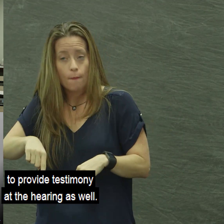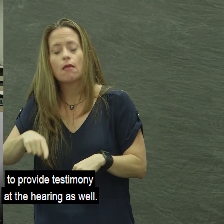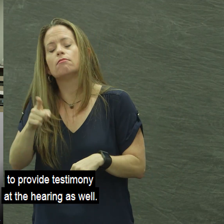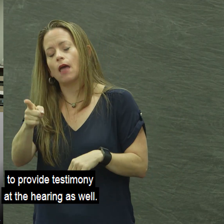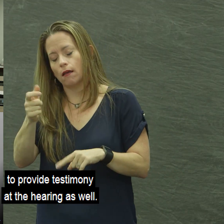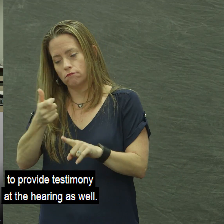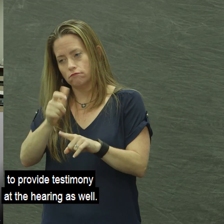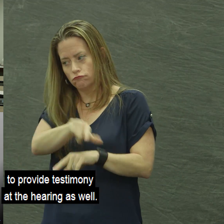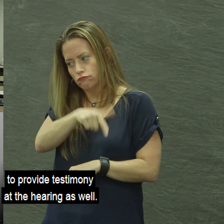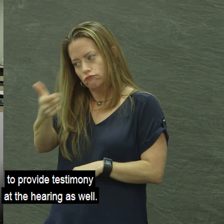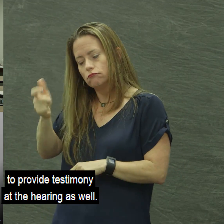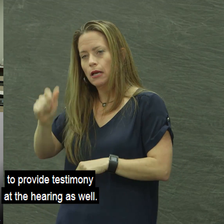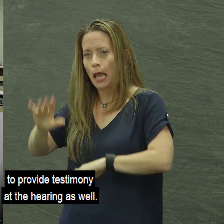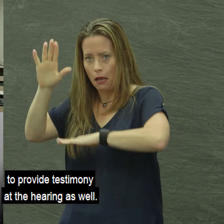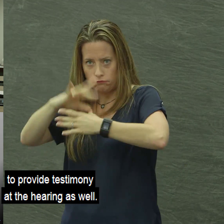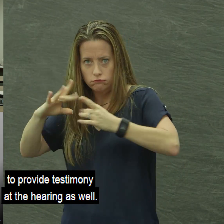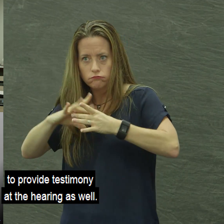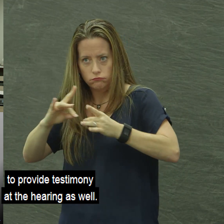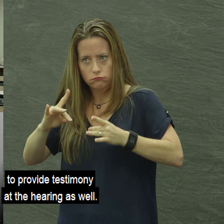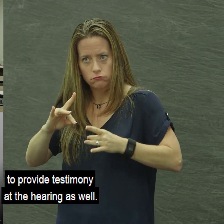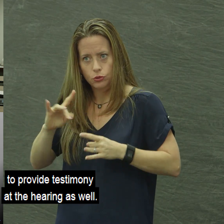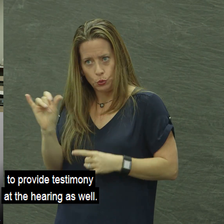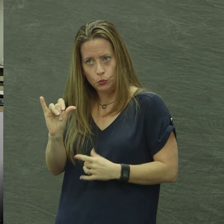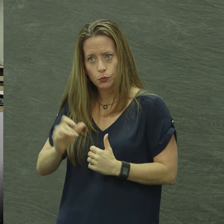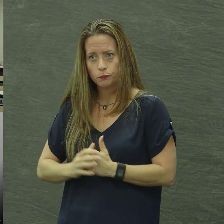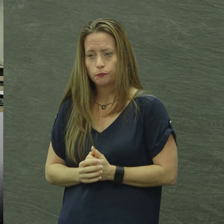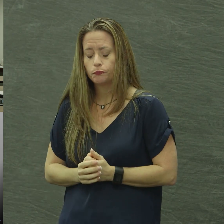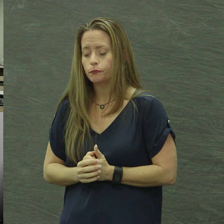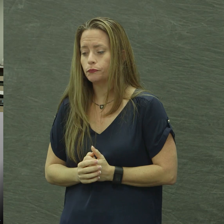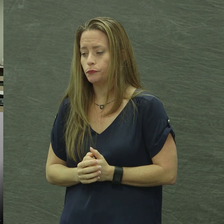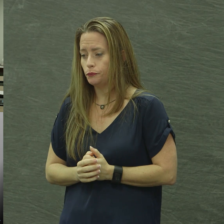provide testimony at the hearing as well.